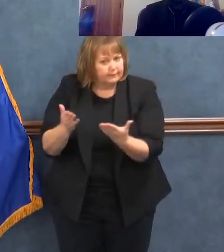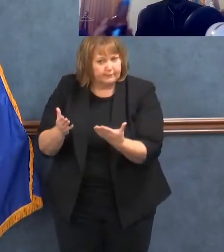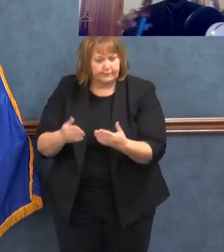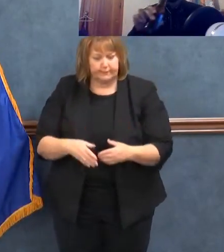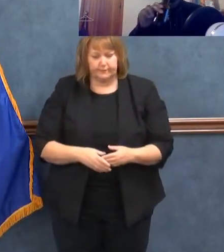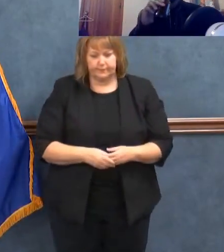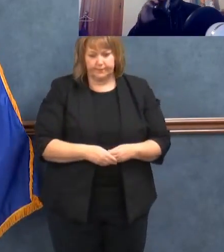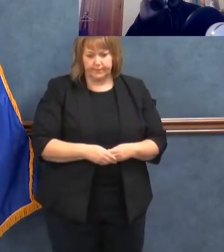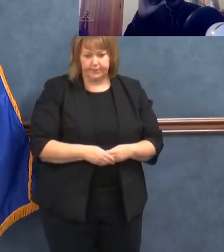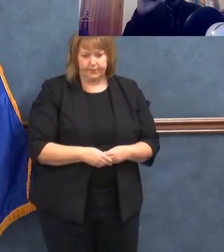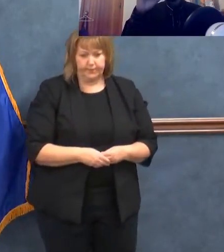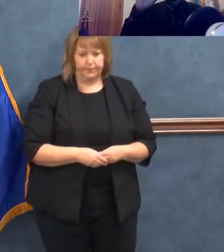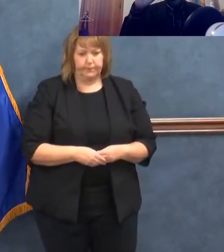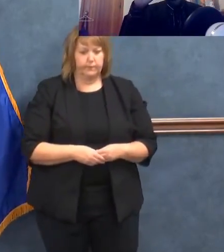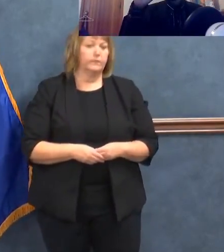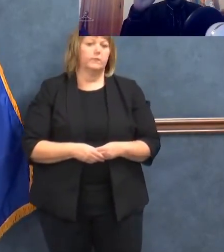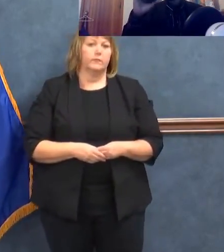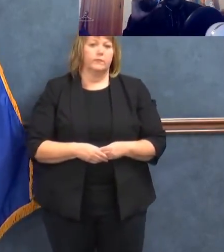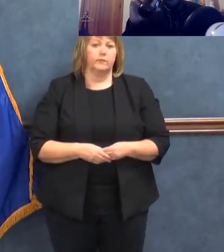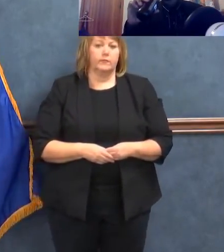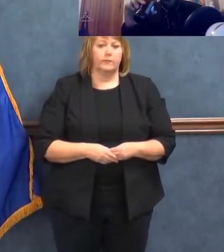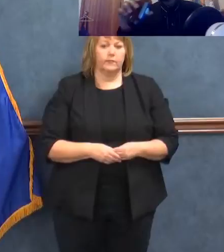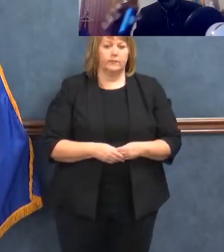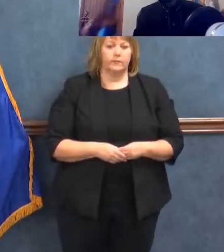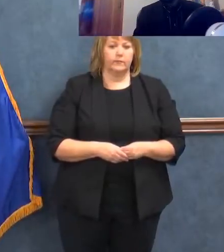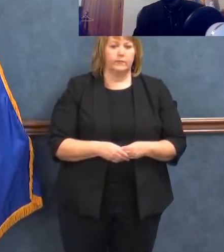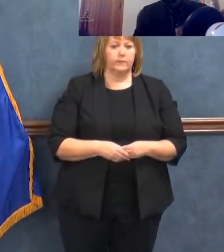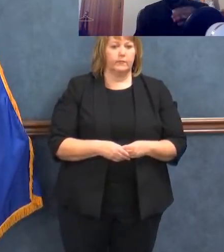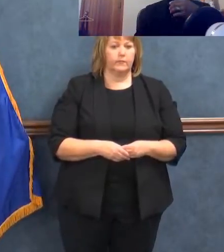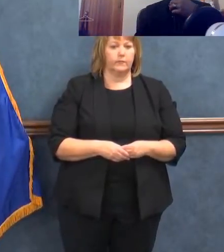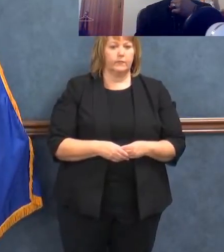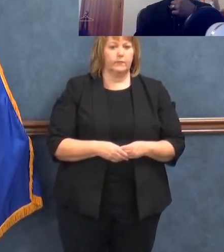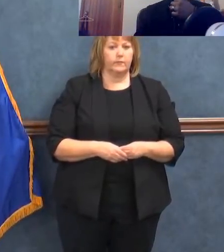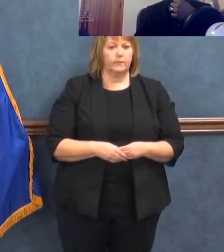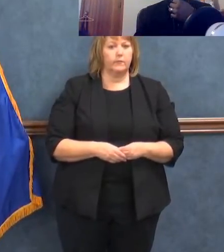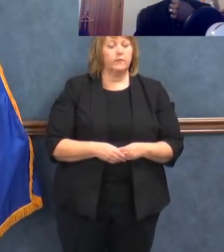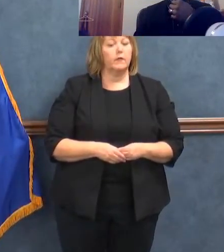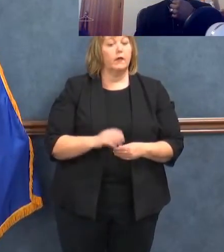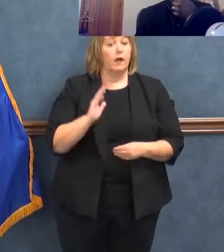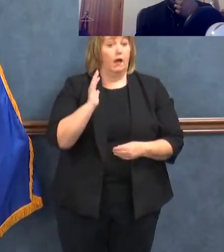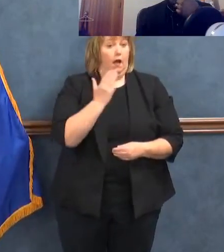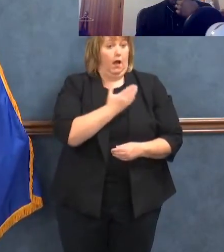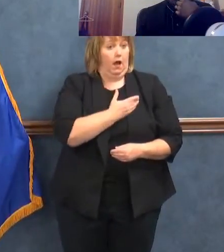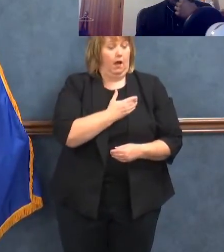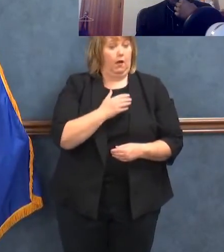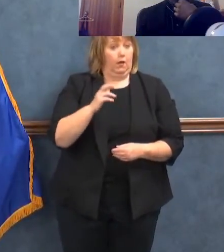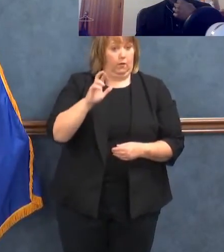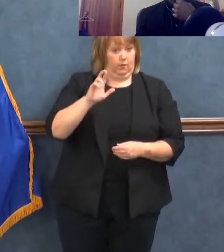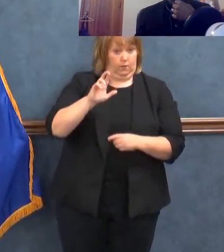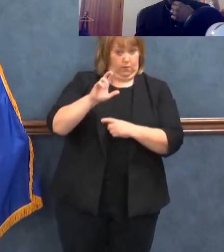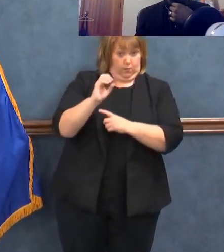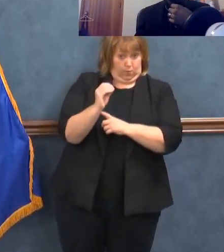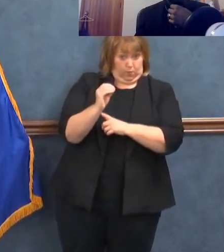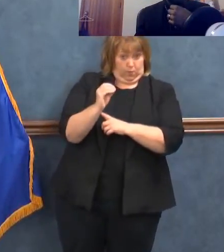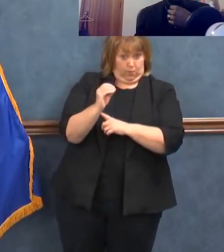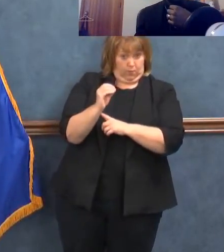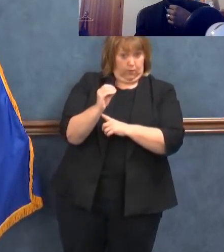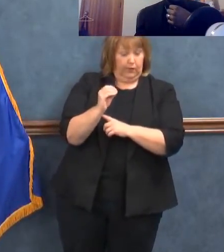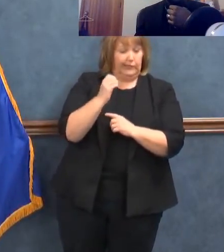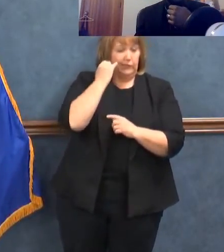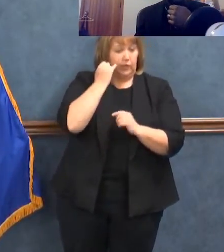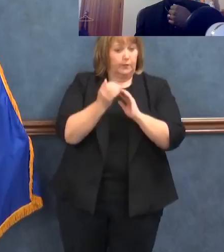Good. Today, Nevada's R effective dipped under 1.0 just slightly to a number